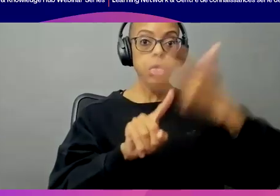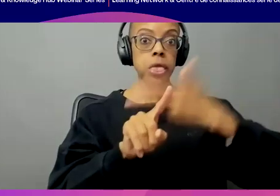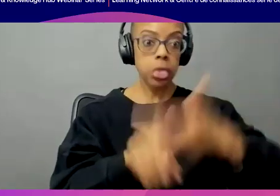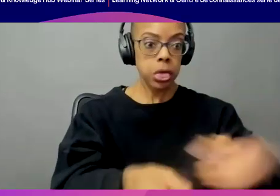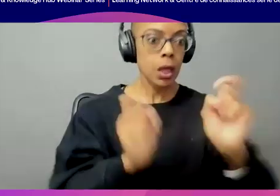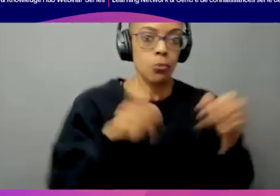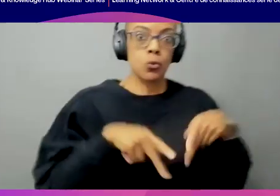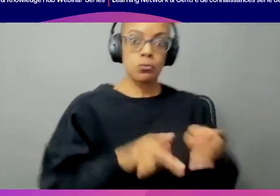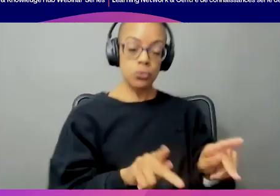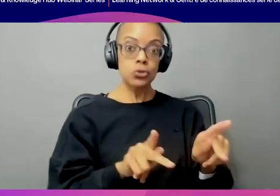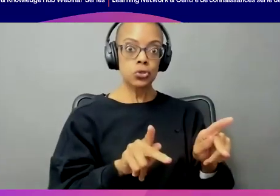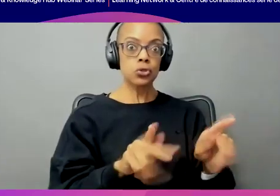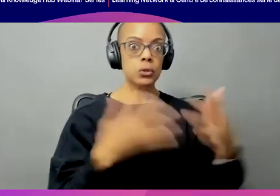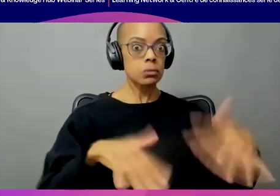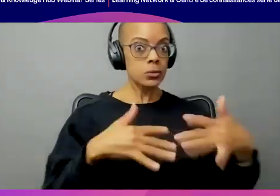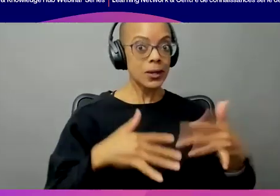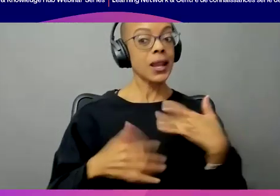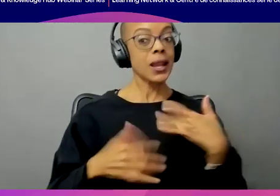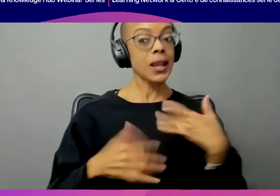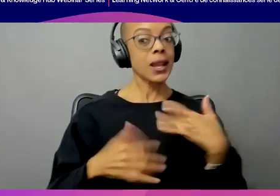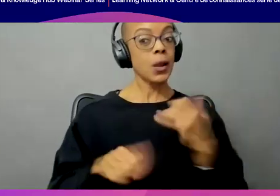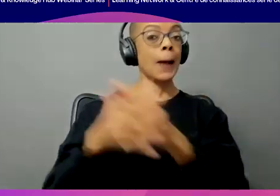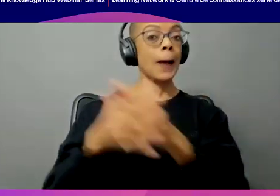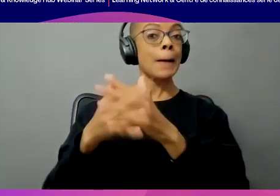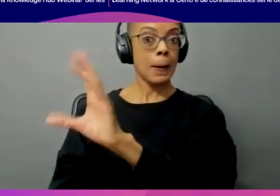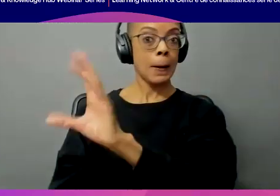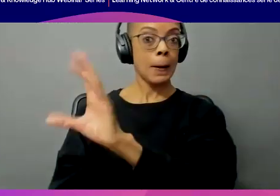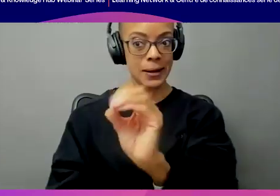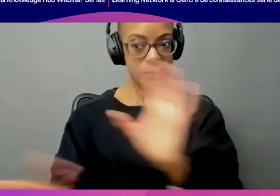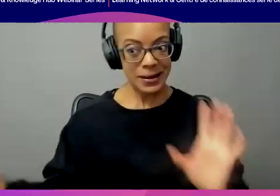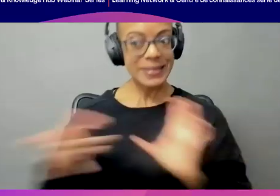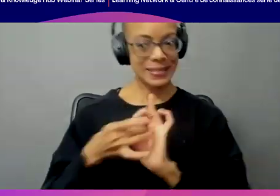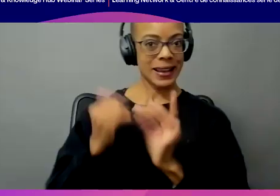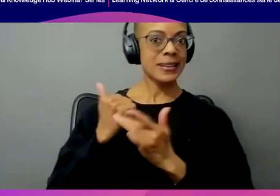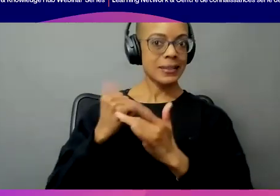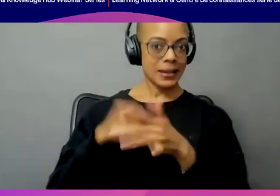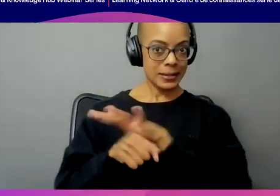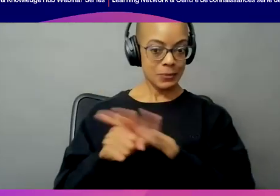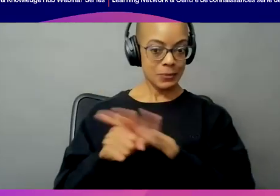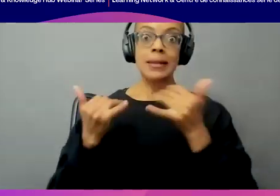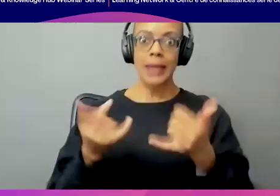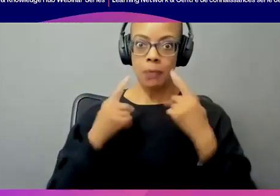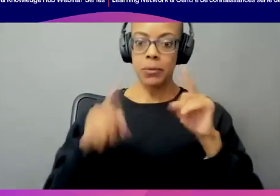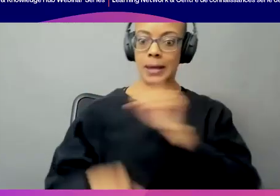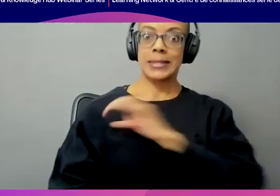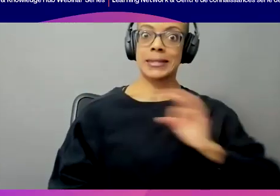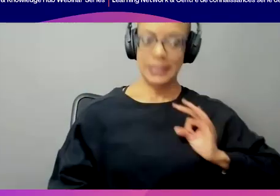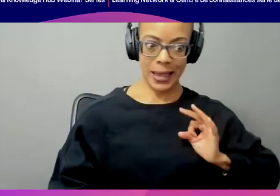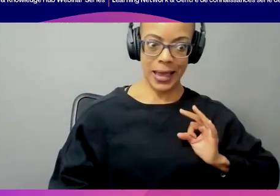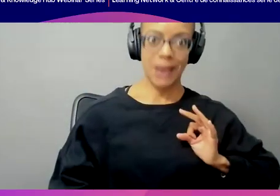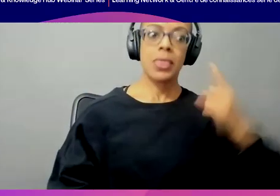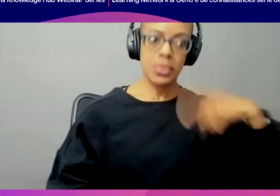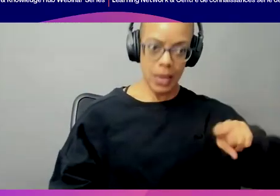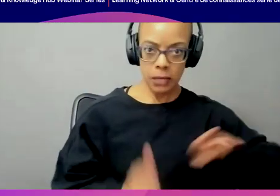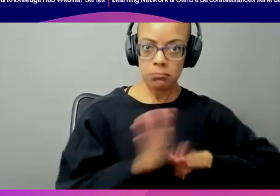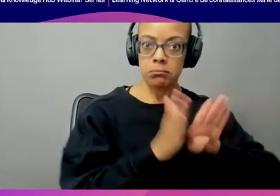company to try to do this text-based. We now have staff that are better able to design. We need us to be doing some of